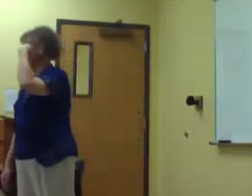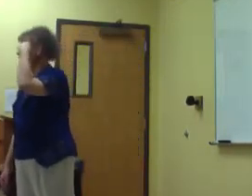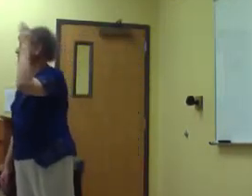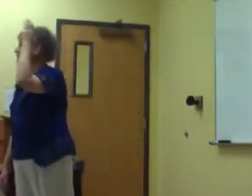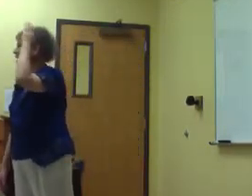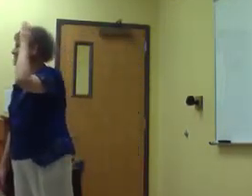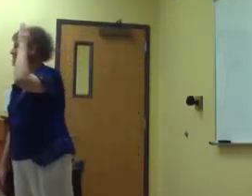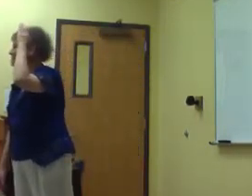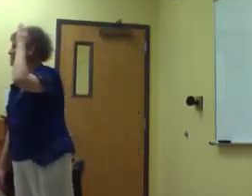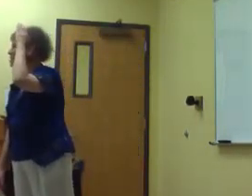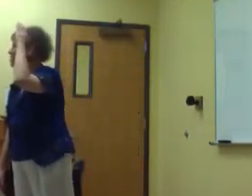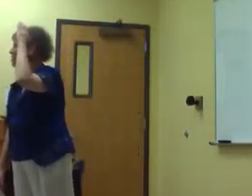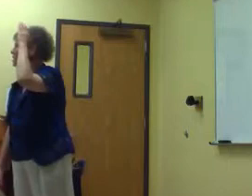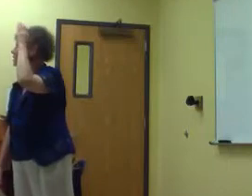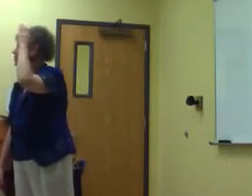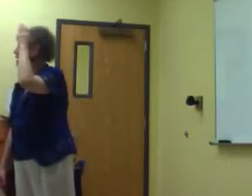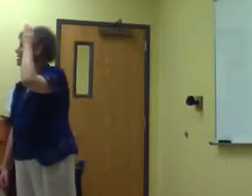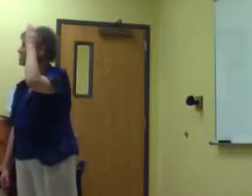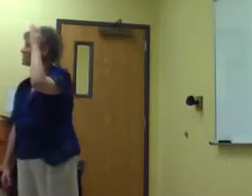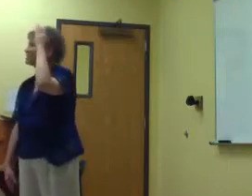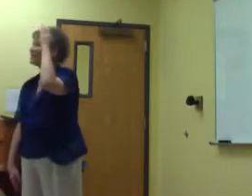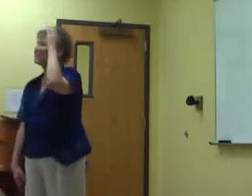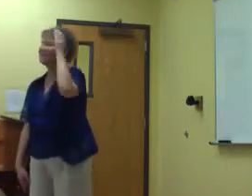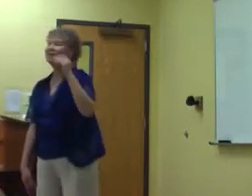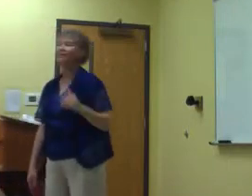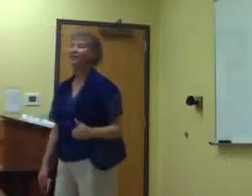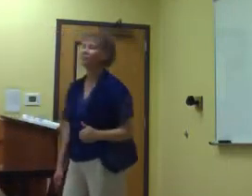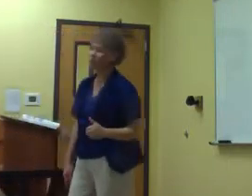all right? So, brain with a C, computer.